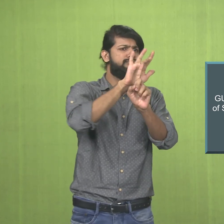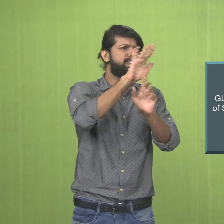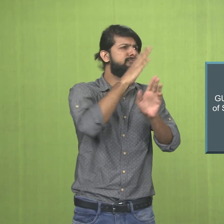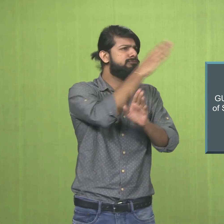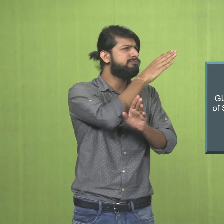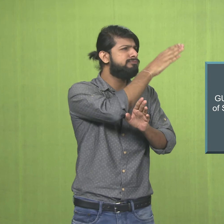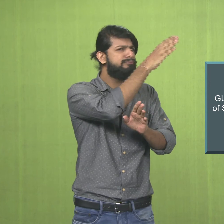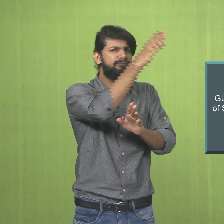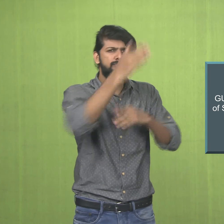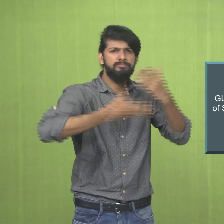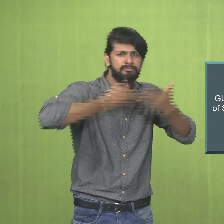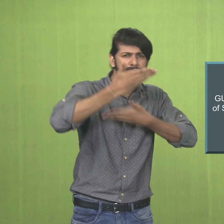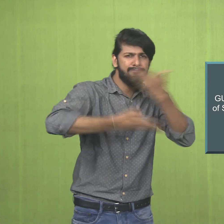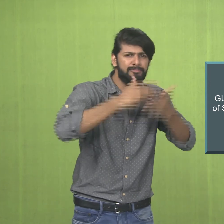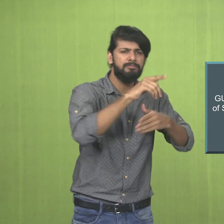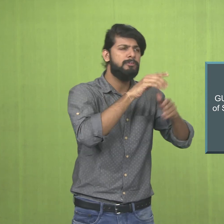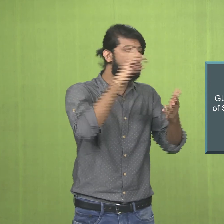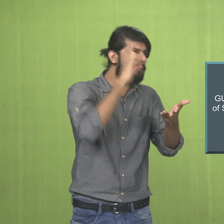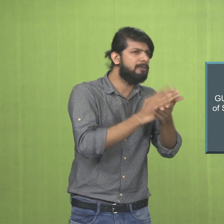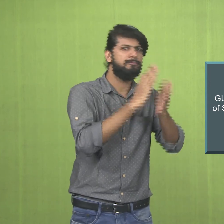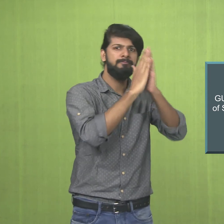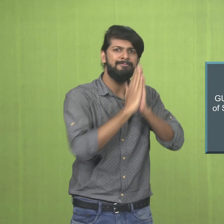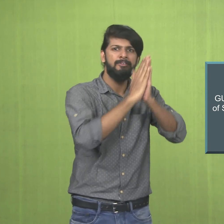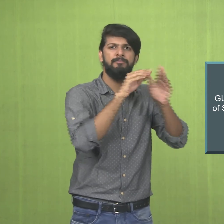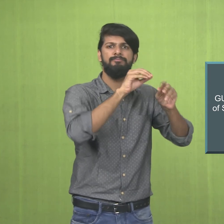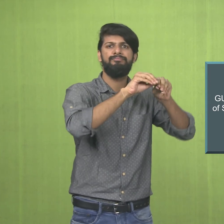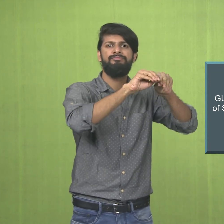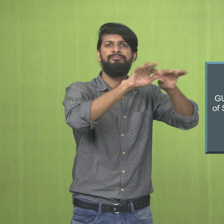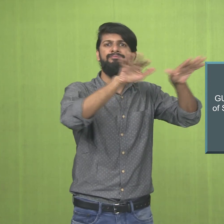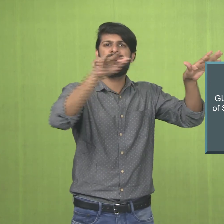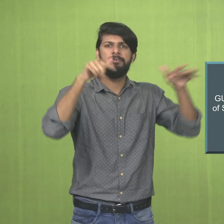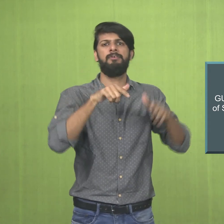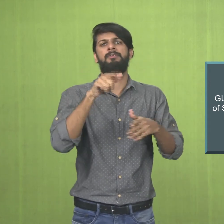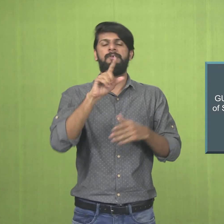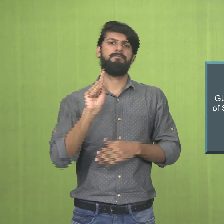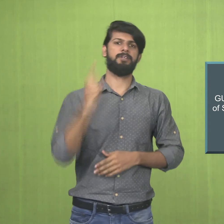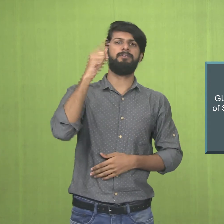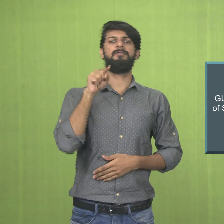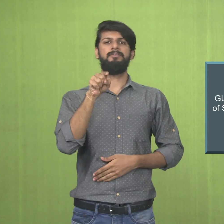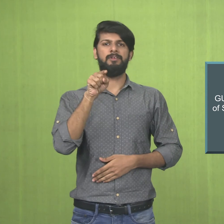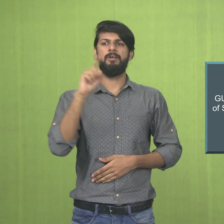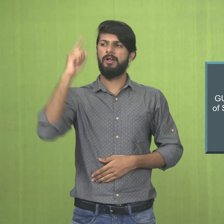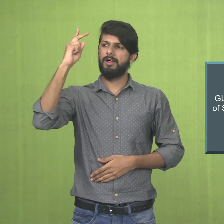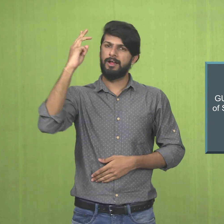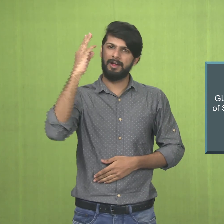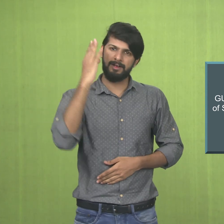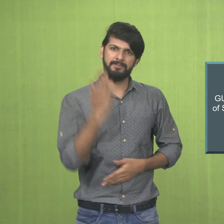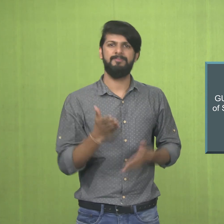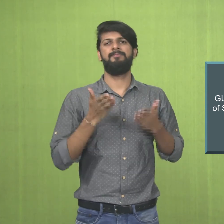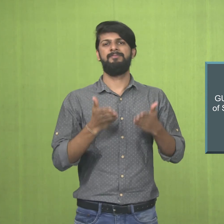Guru Nanak ji traveled extensively, taught the virtues of Sikhism, and is the first Sikh Guru or